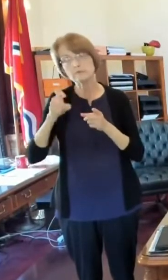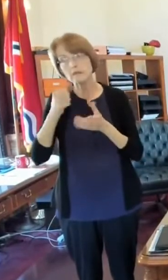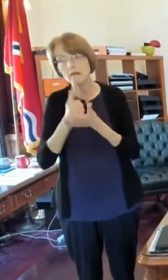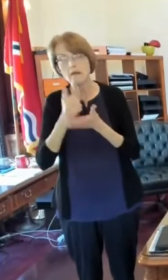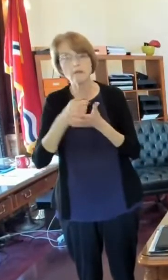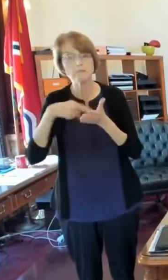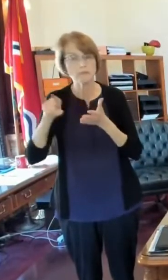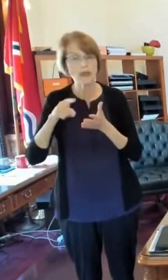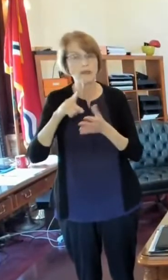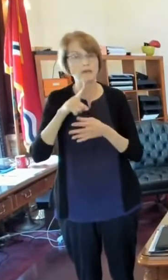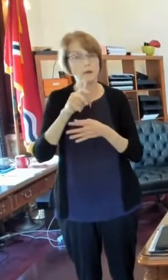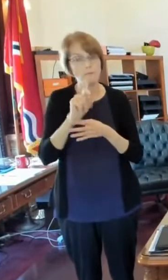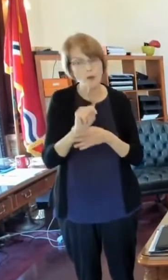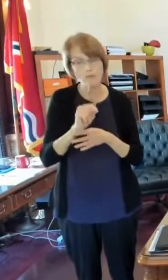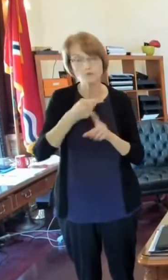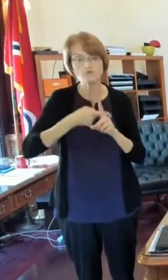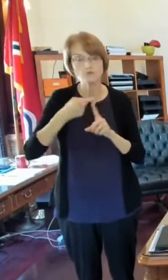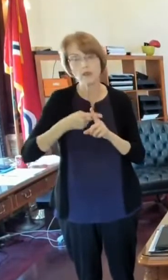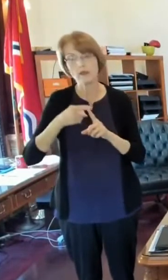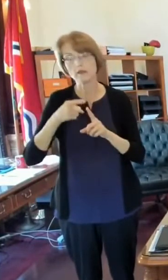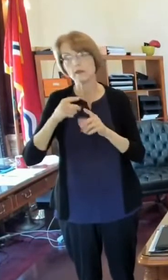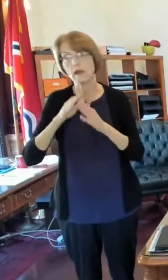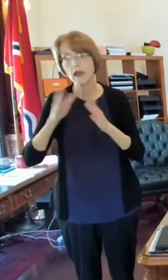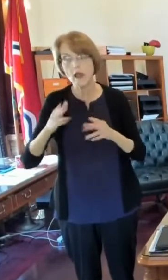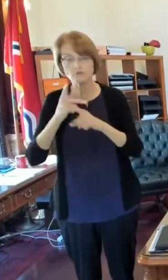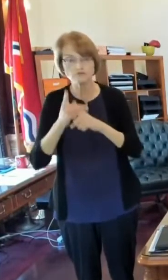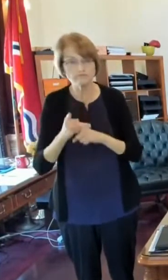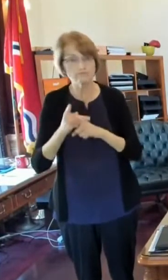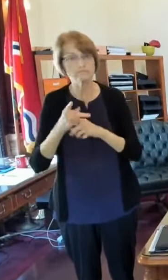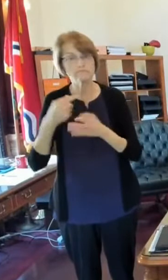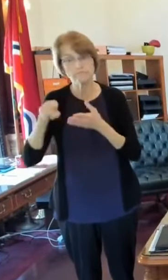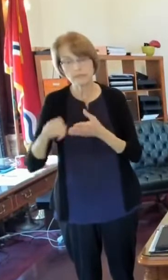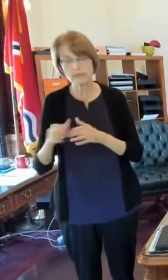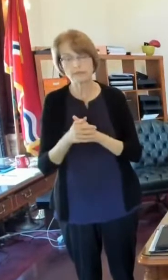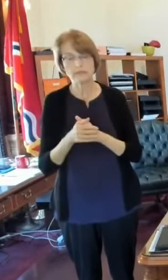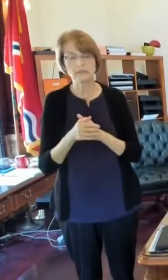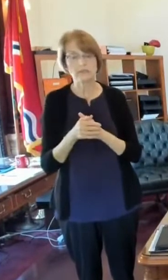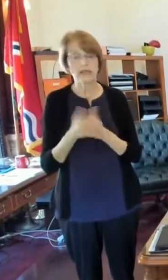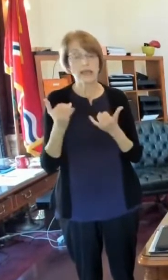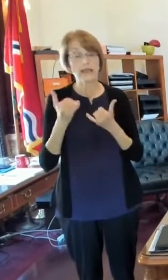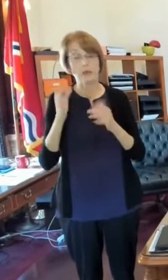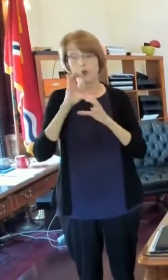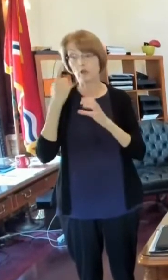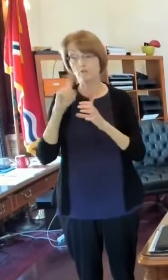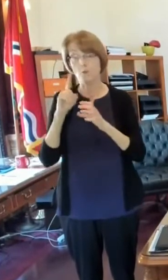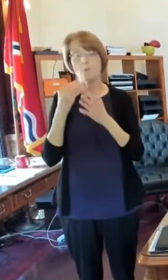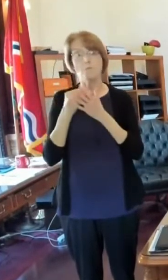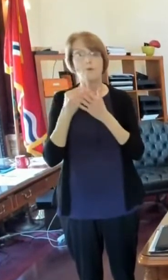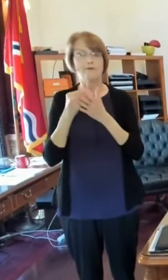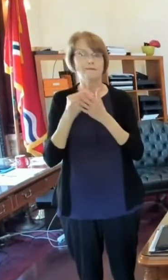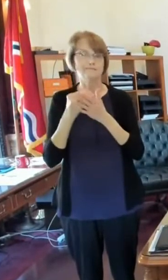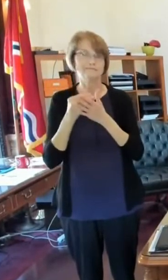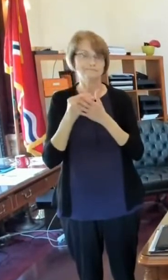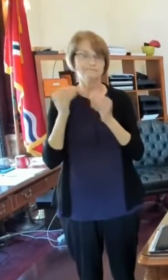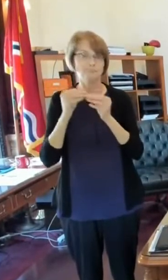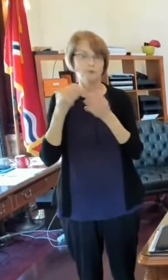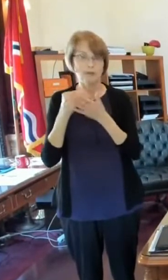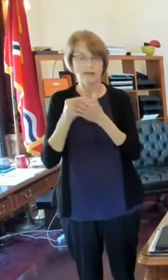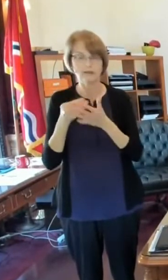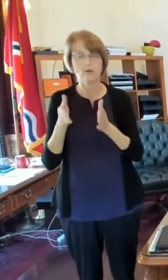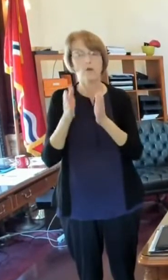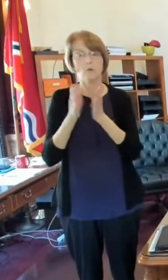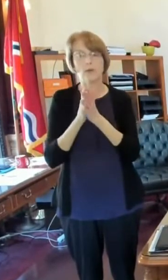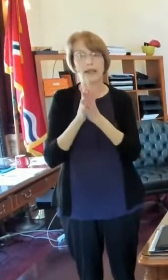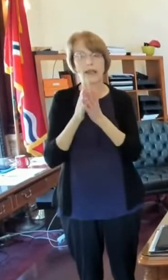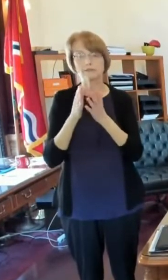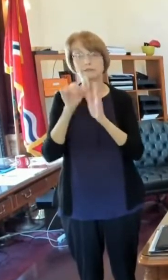we'll spend every penny of it. And frankly, right now, we're looking for some additional funding. We've requested some additional funding